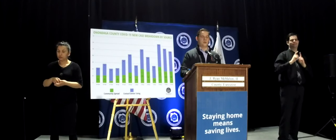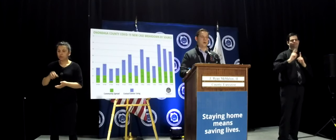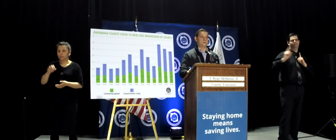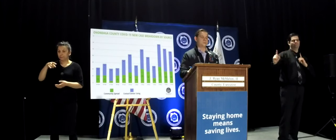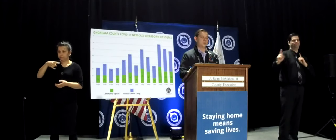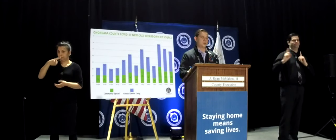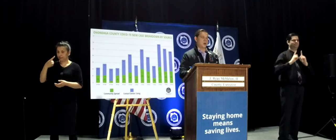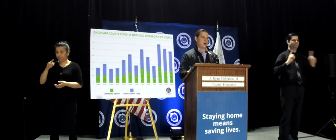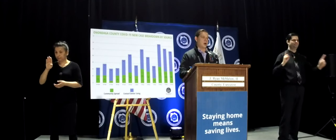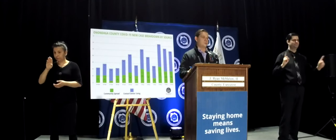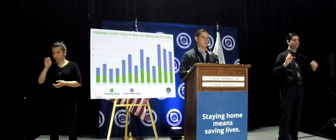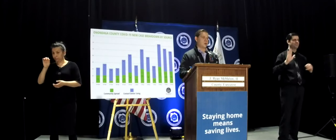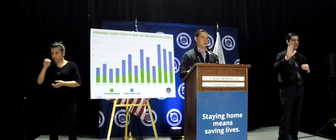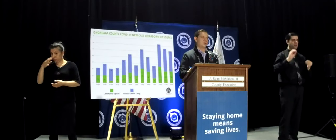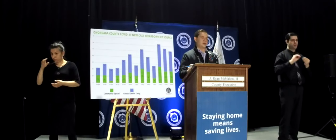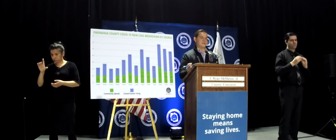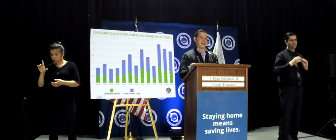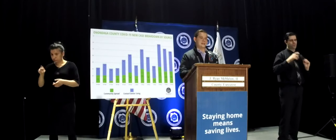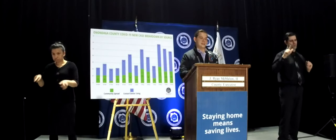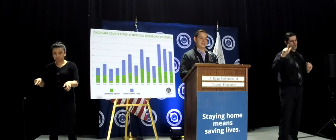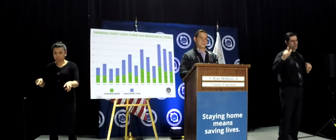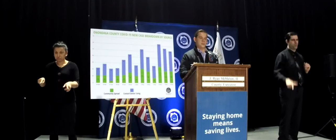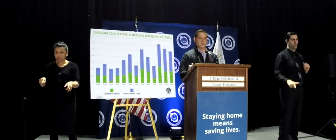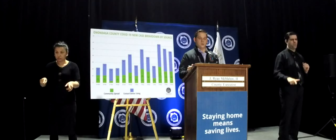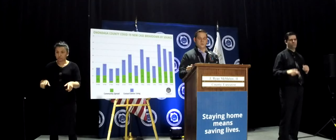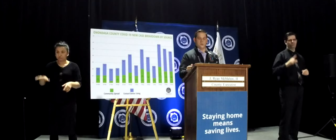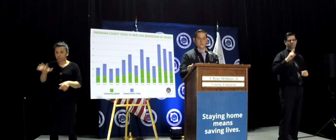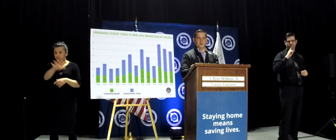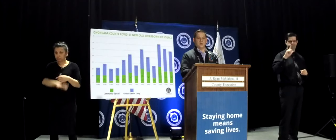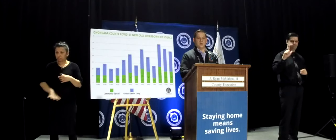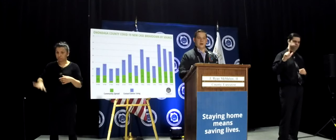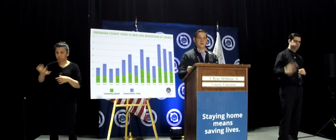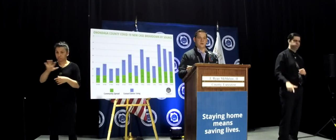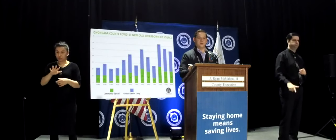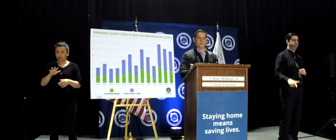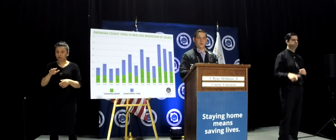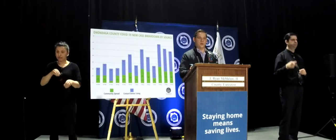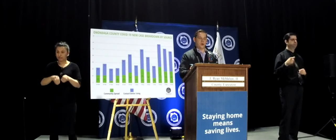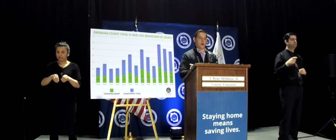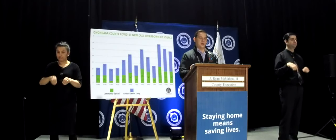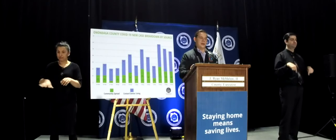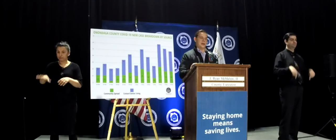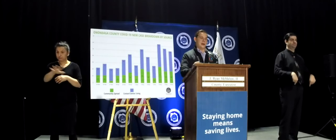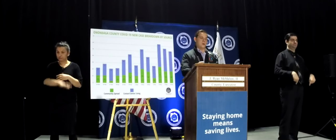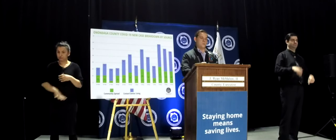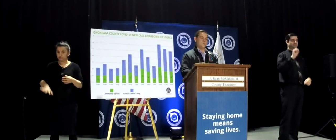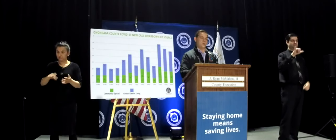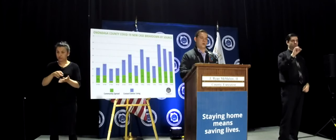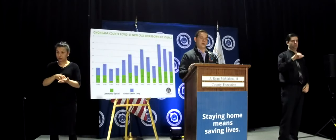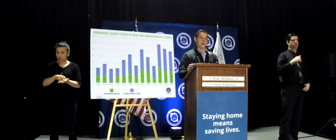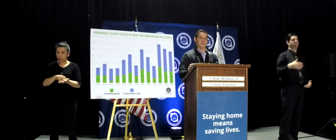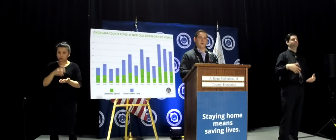very small. So when you have density, when people can go out in their front yard and hang